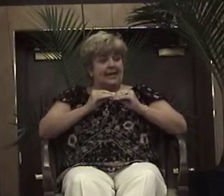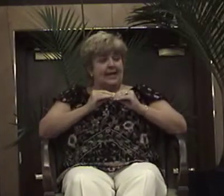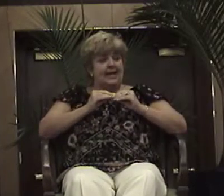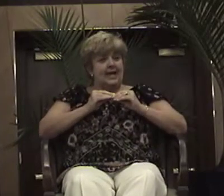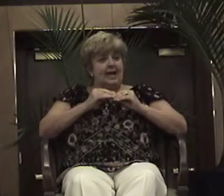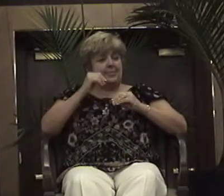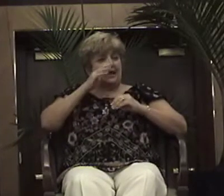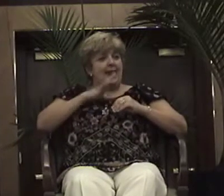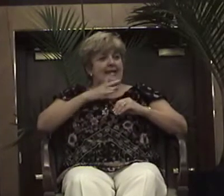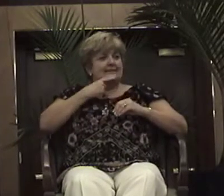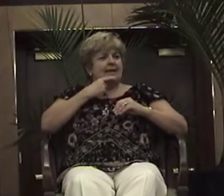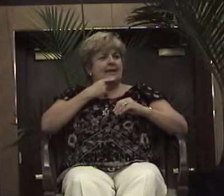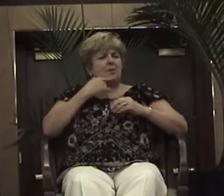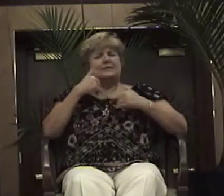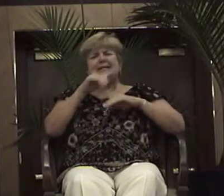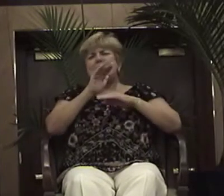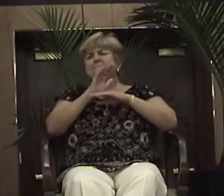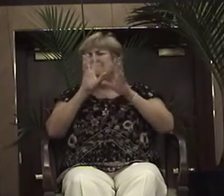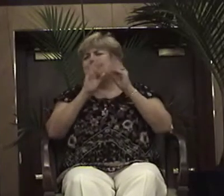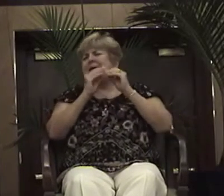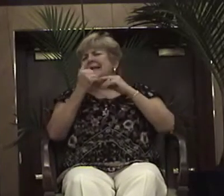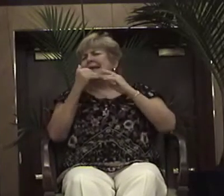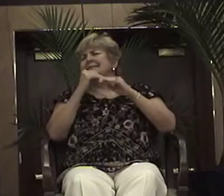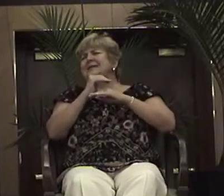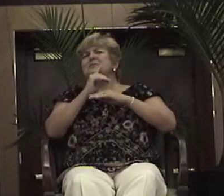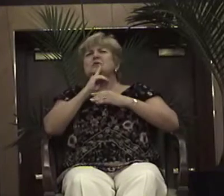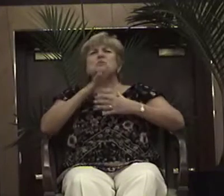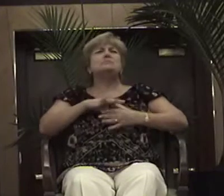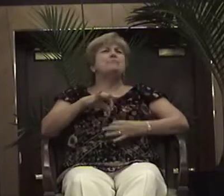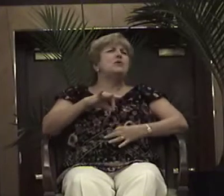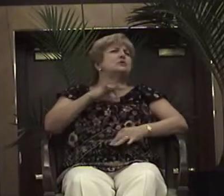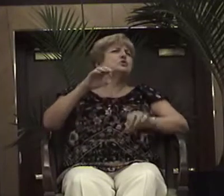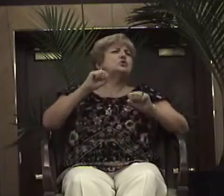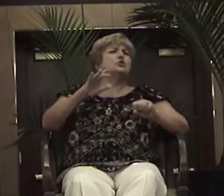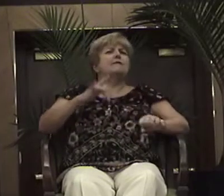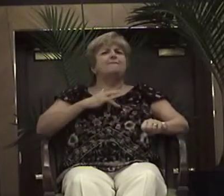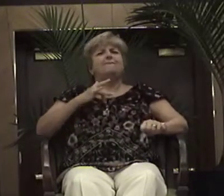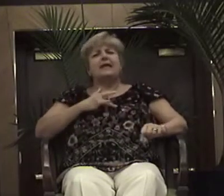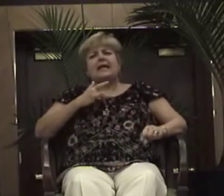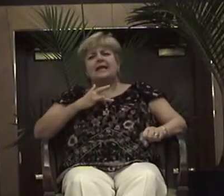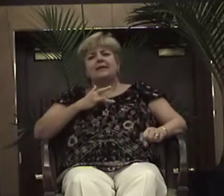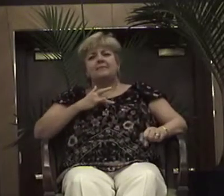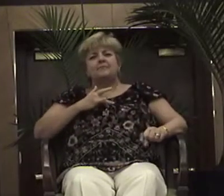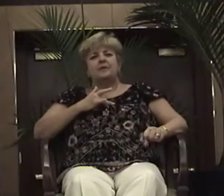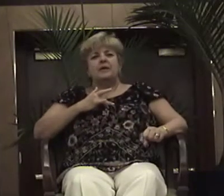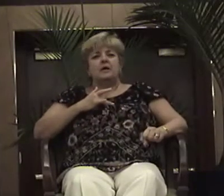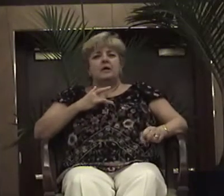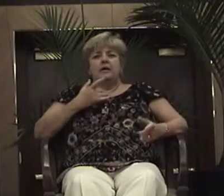so spiritual you could feel it. He said, down here we call them bareback riders, they don't need a saddle.